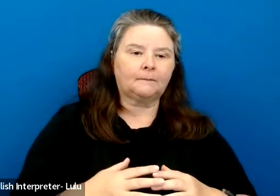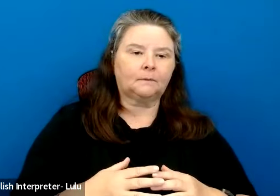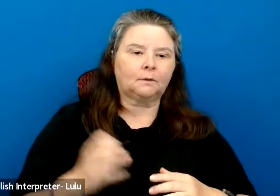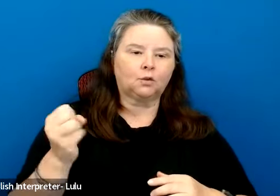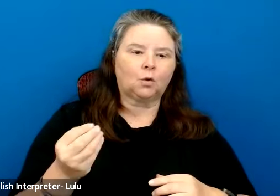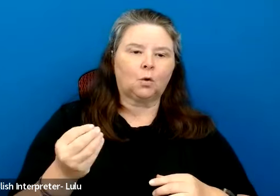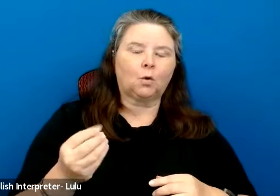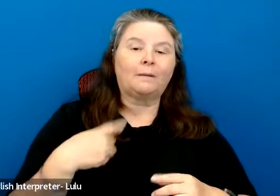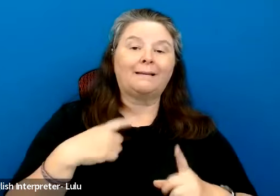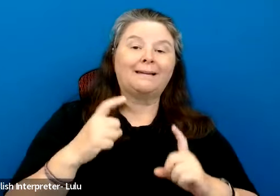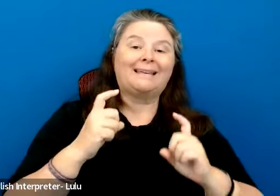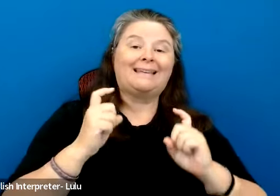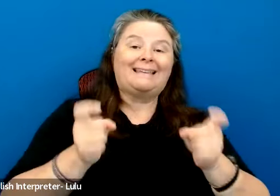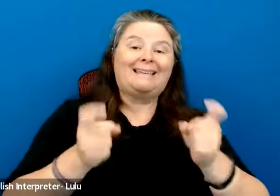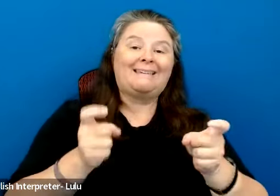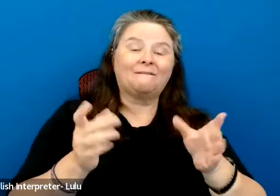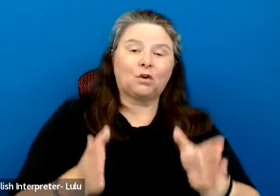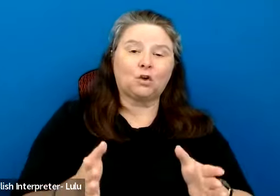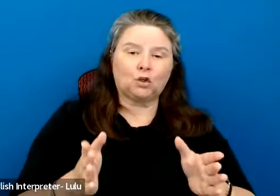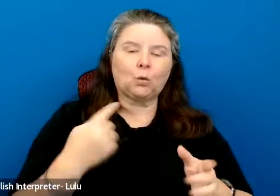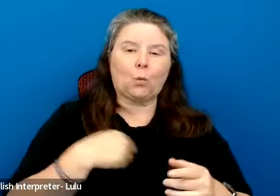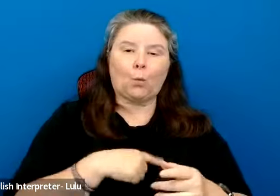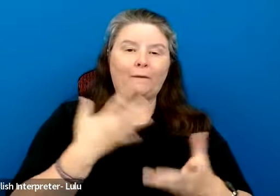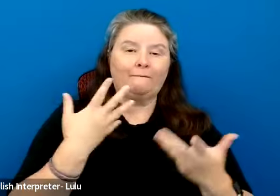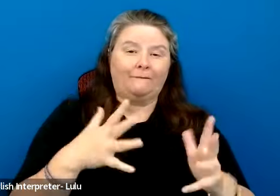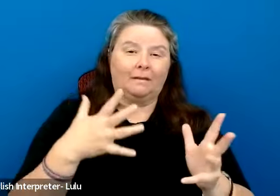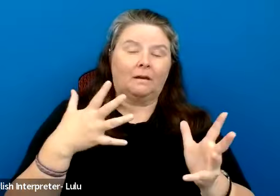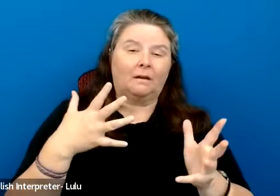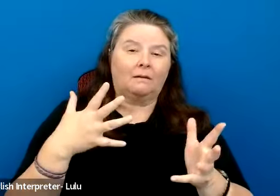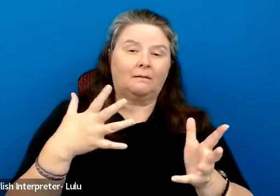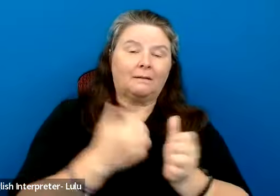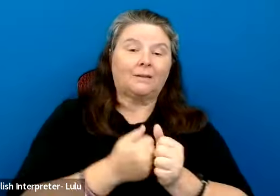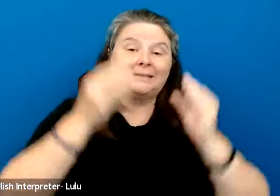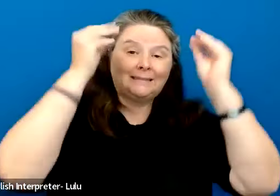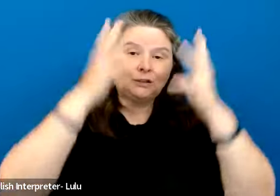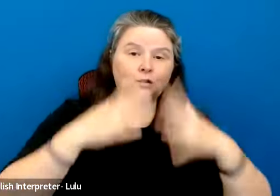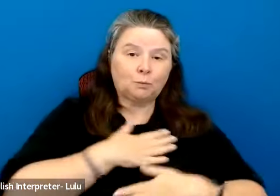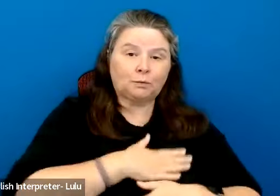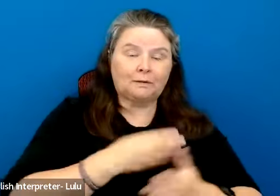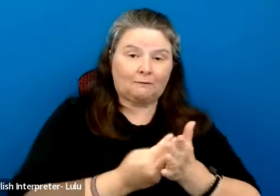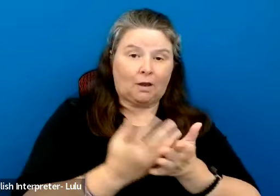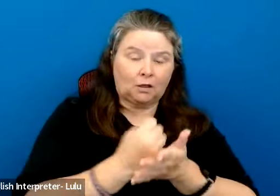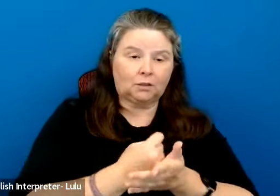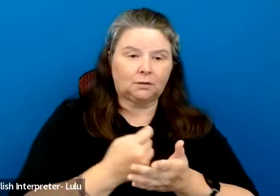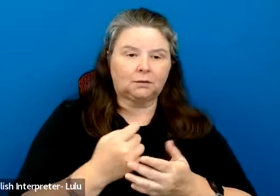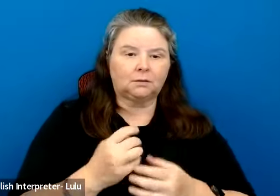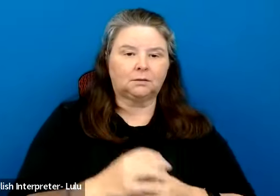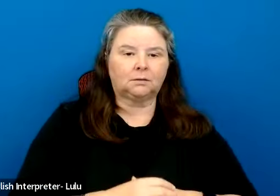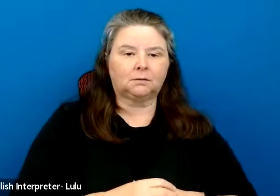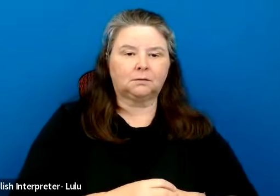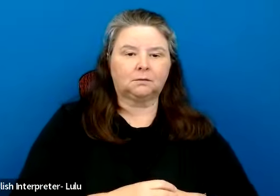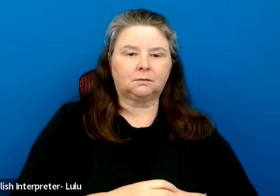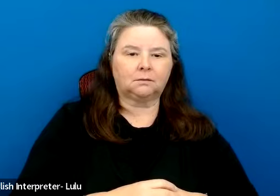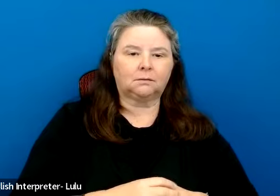So the gift givers, we finished gathering the teacher appreciation funds through the Giving Fuel this